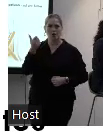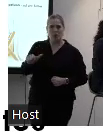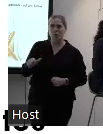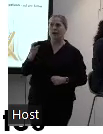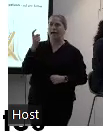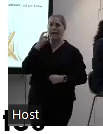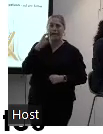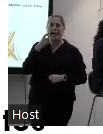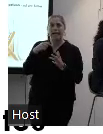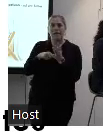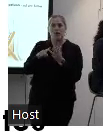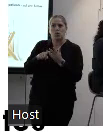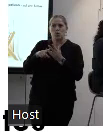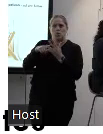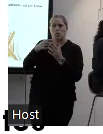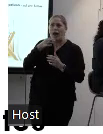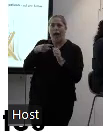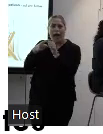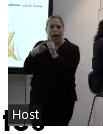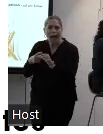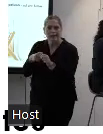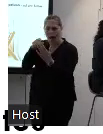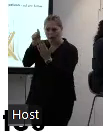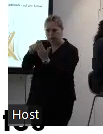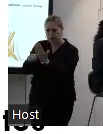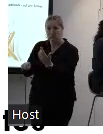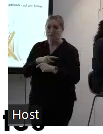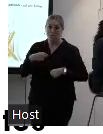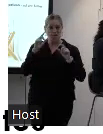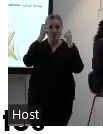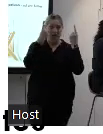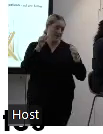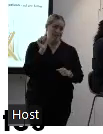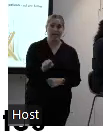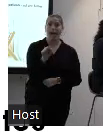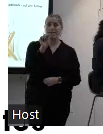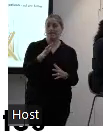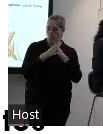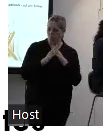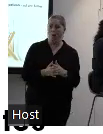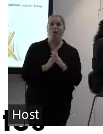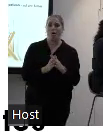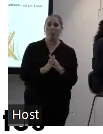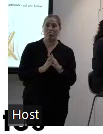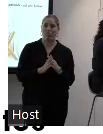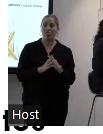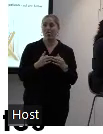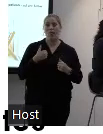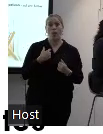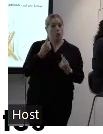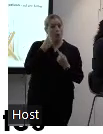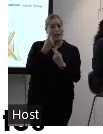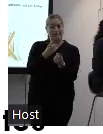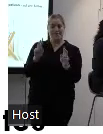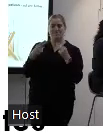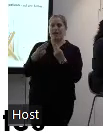that overwhelmingly it was. So as you can see, the vast majority of our families preferred to complete assessments where possible online